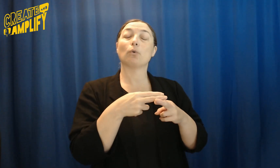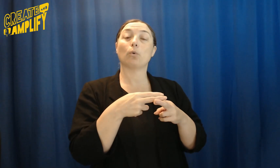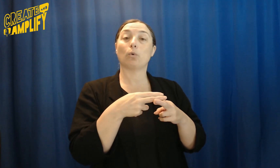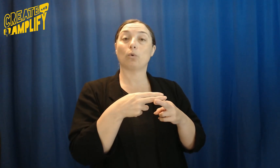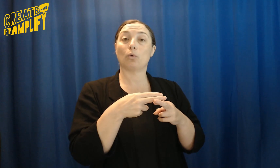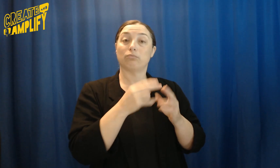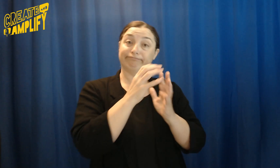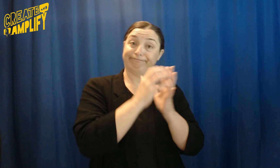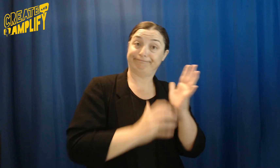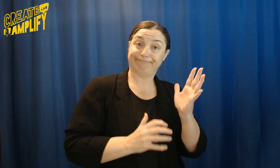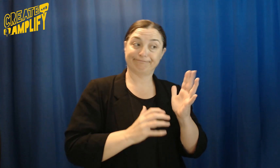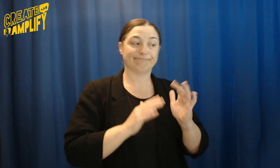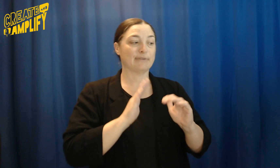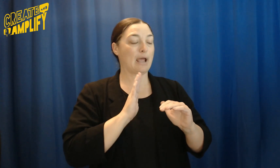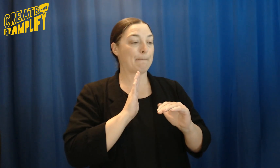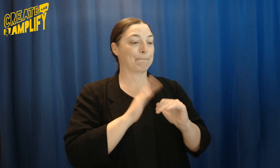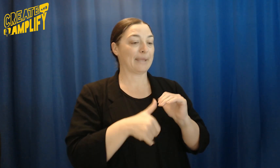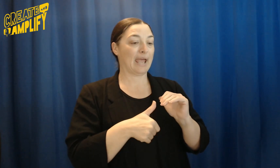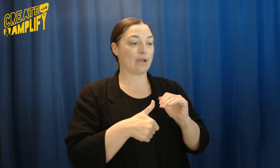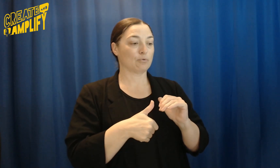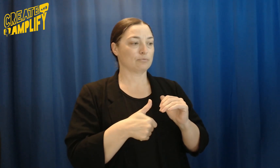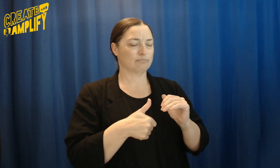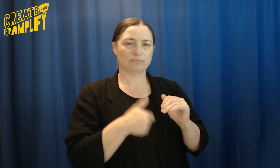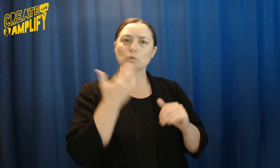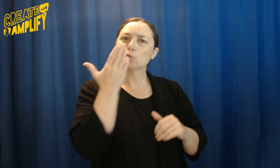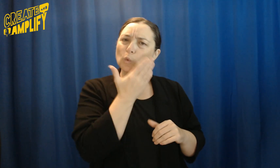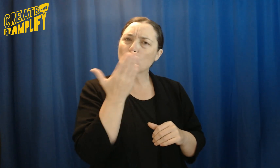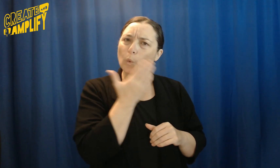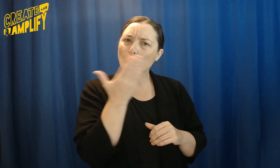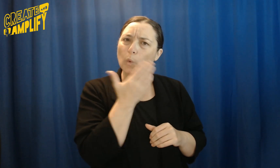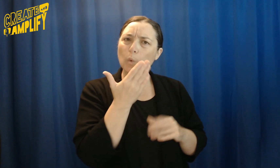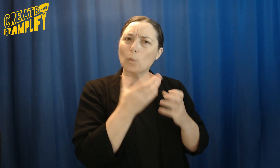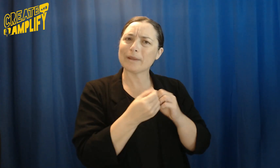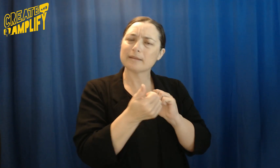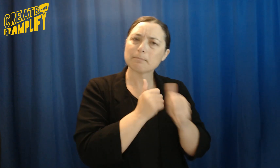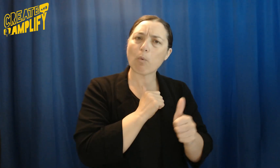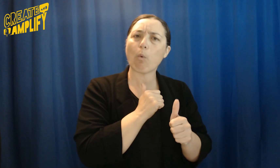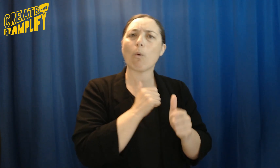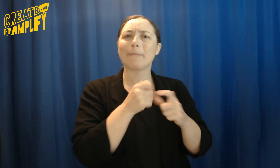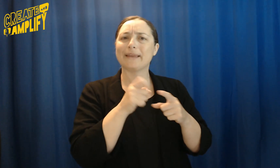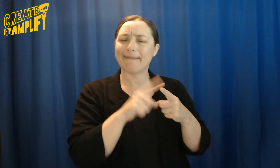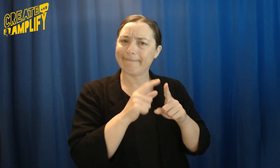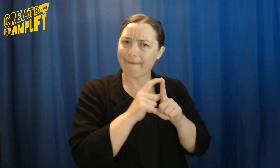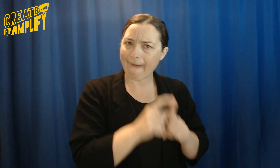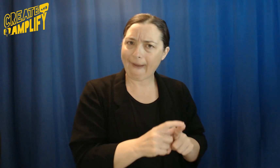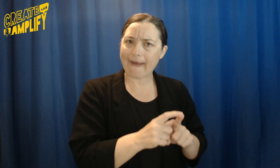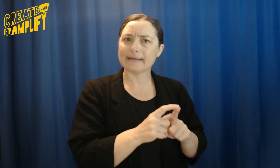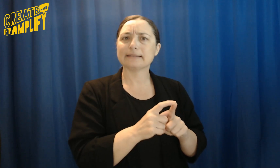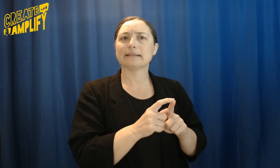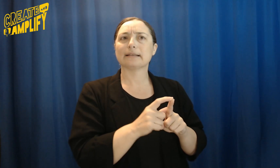about really having a hard time in school with sport and PE, but finding exercise and